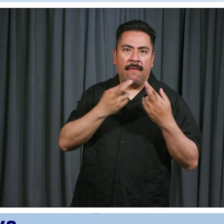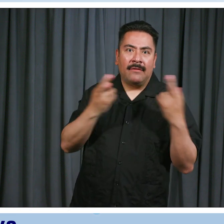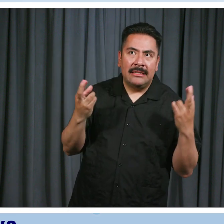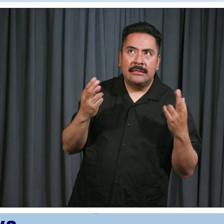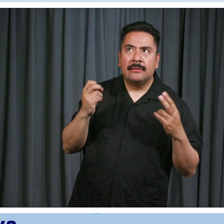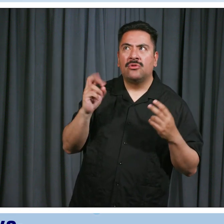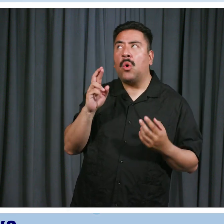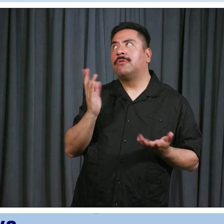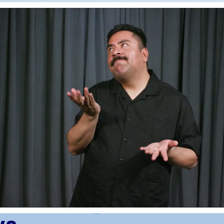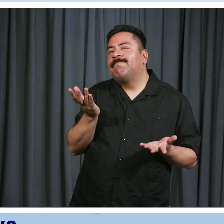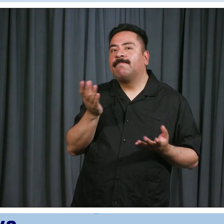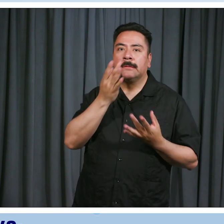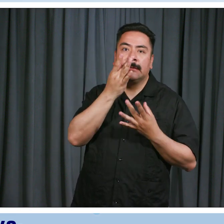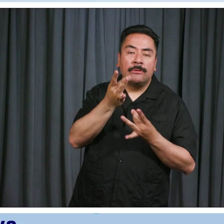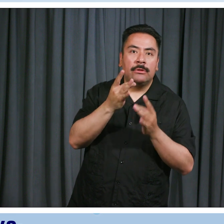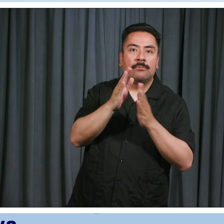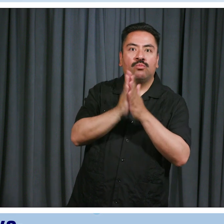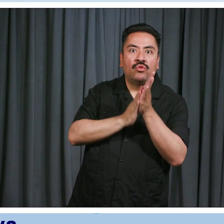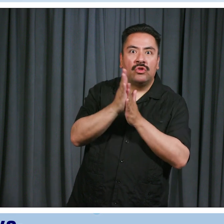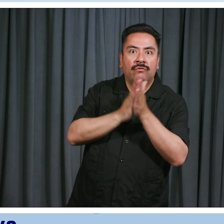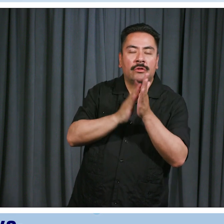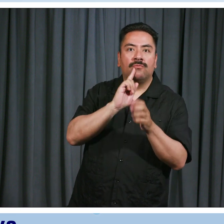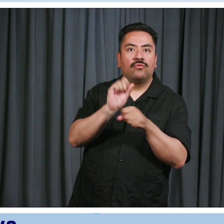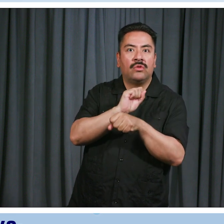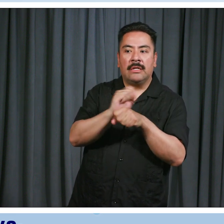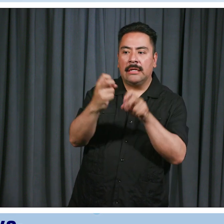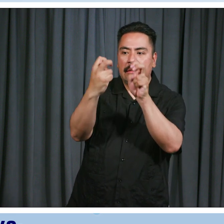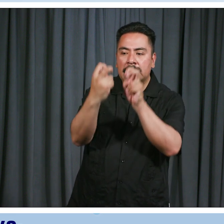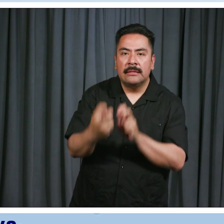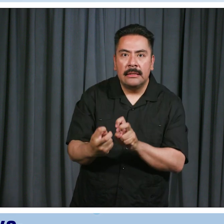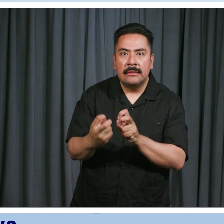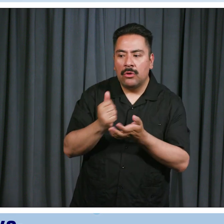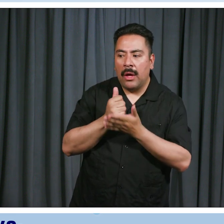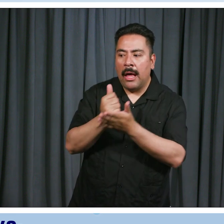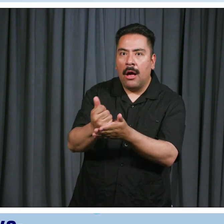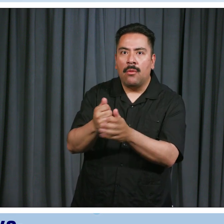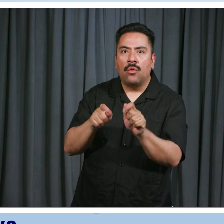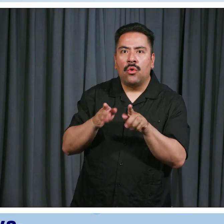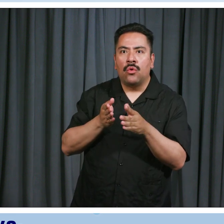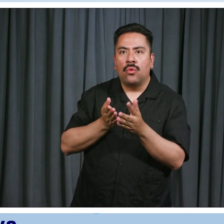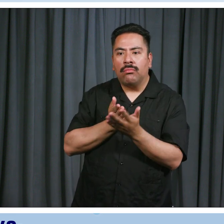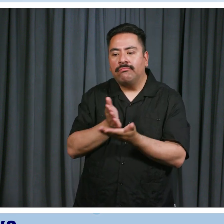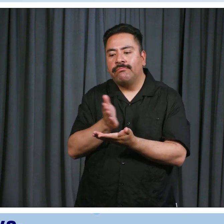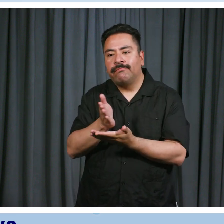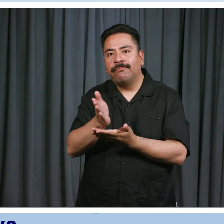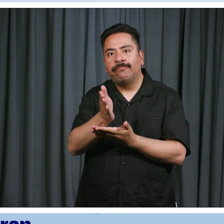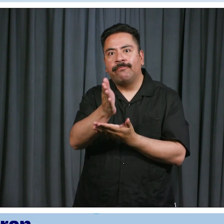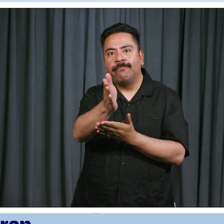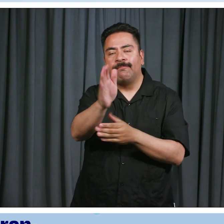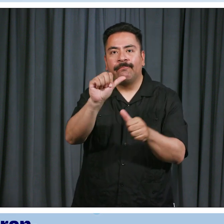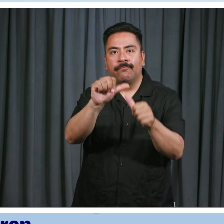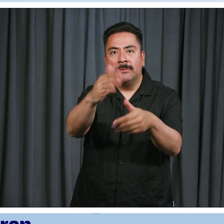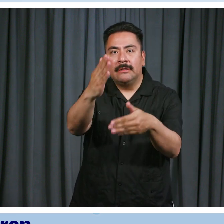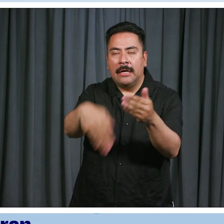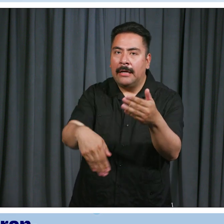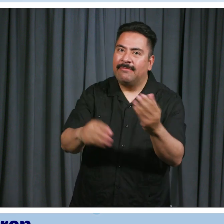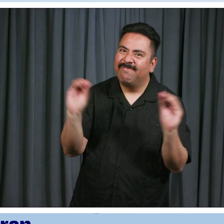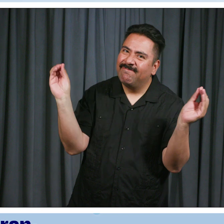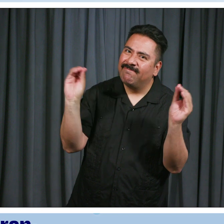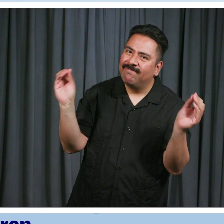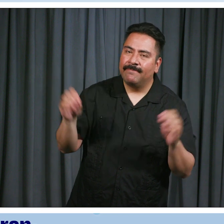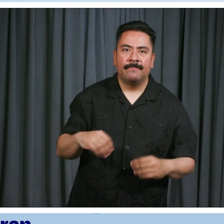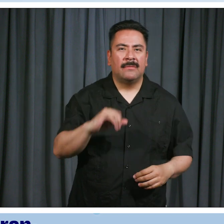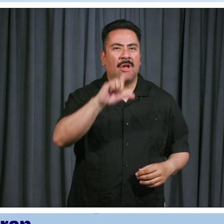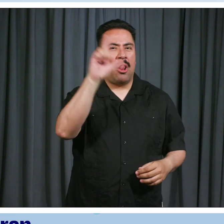interest or motivation to really sit with somebody and hold them through their journey the whole way through. Yeah, it